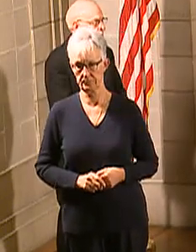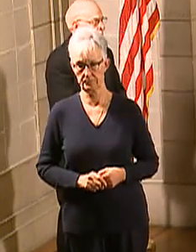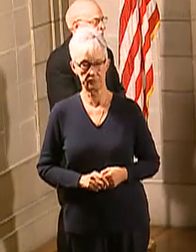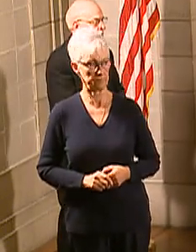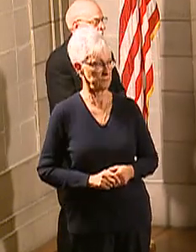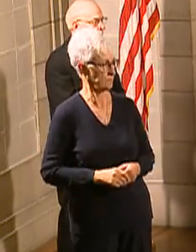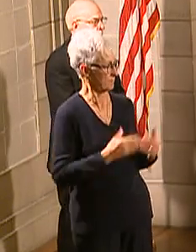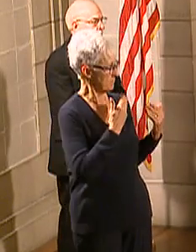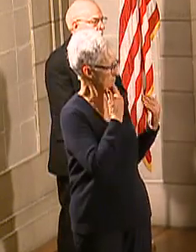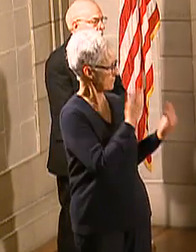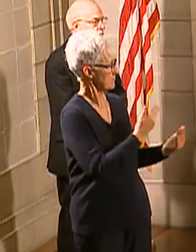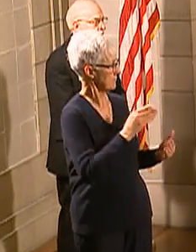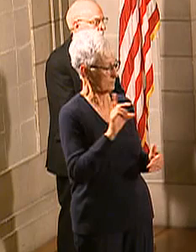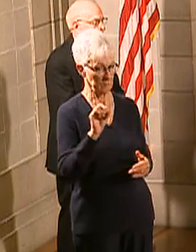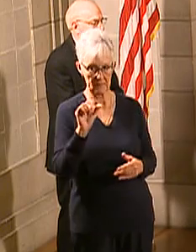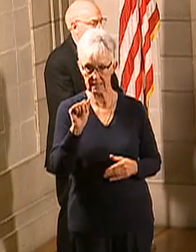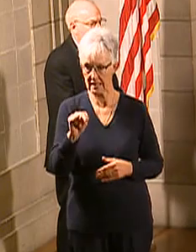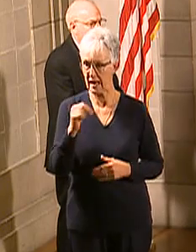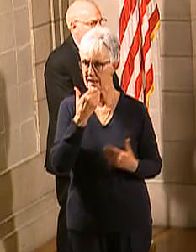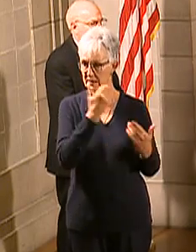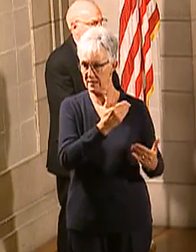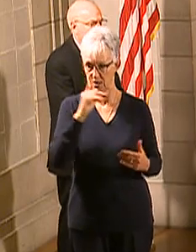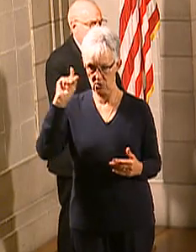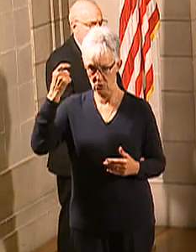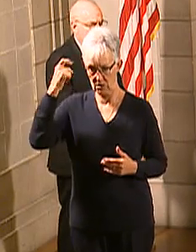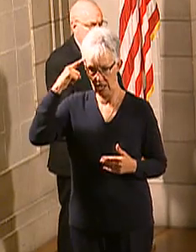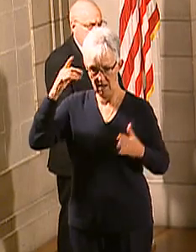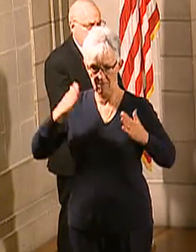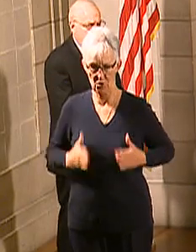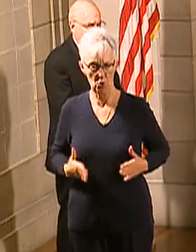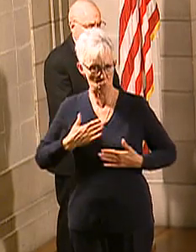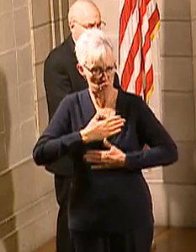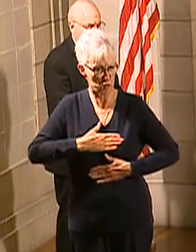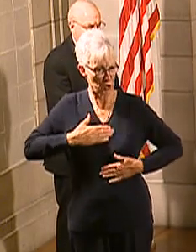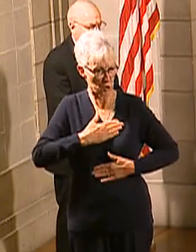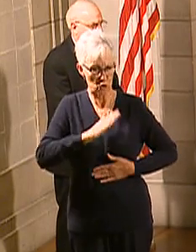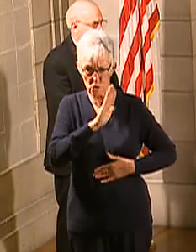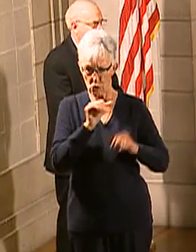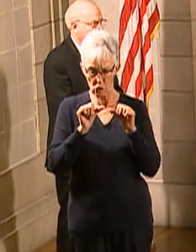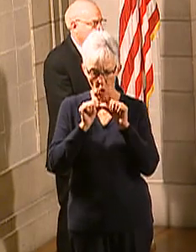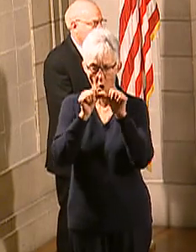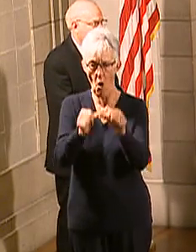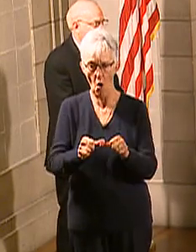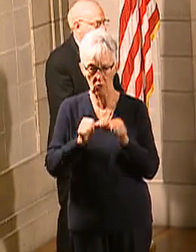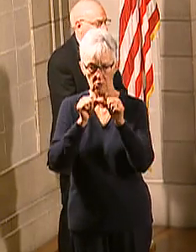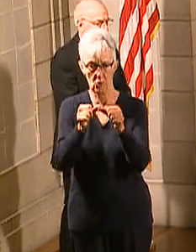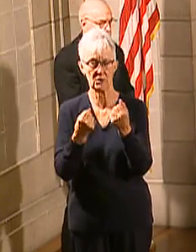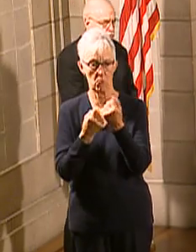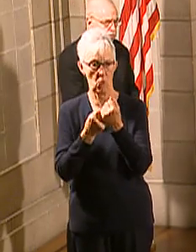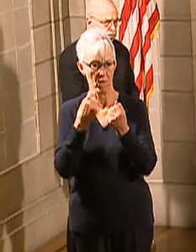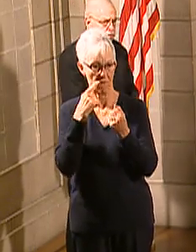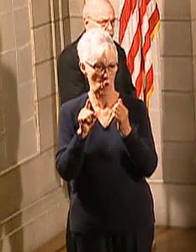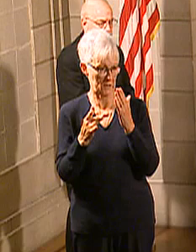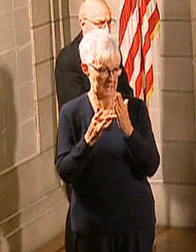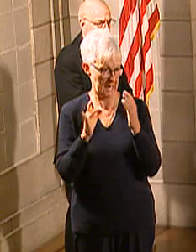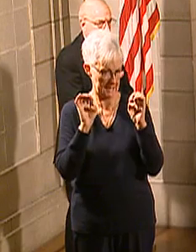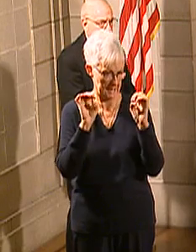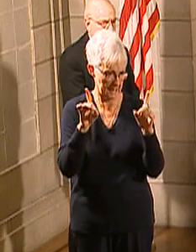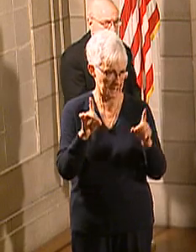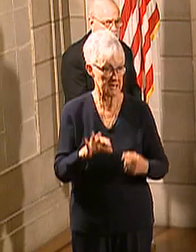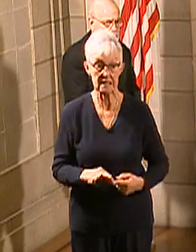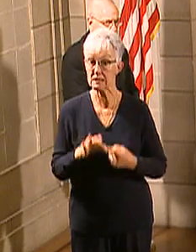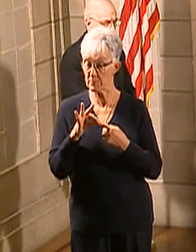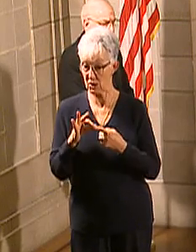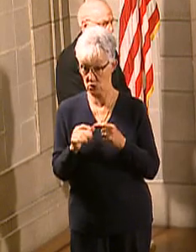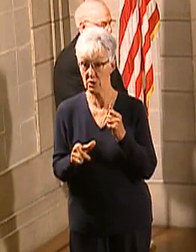Thank you, Dan, and thank you, Governor. I really appreciate your continued support for skilled and technical education, and especially apprenticeships, as